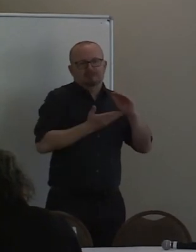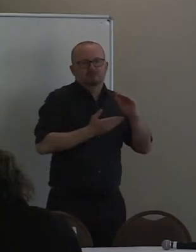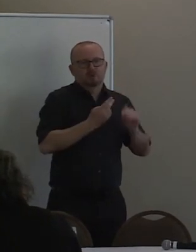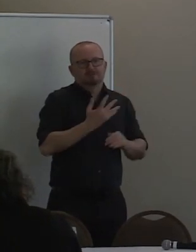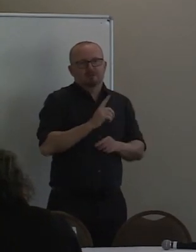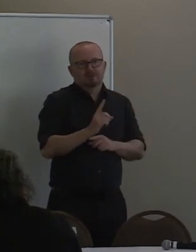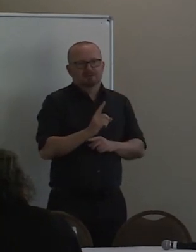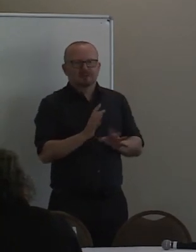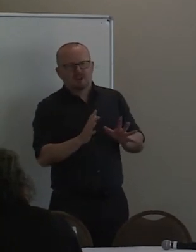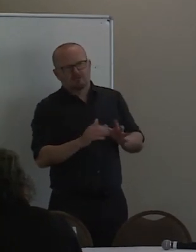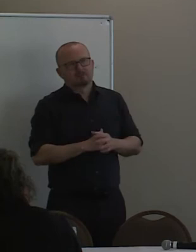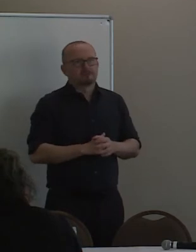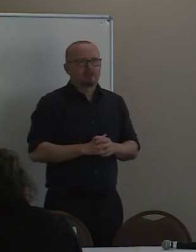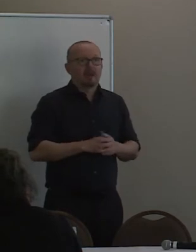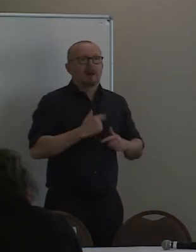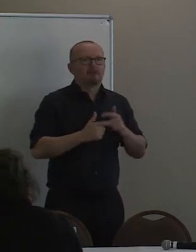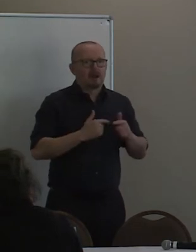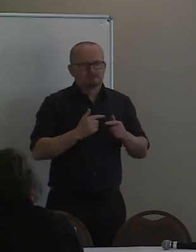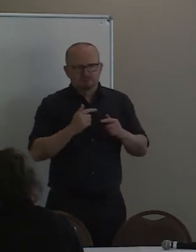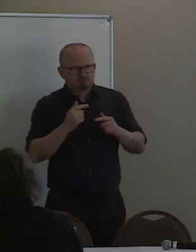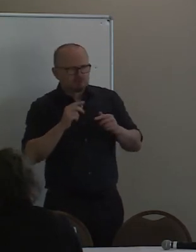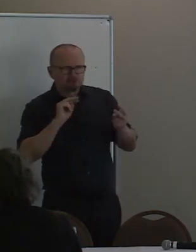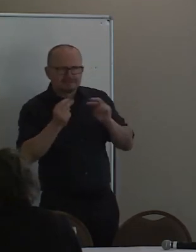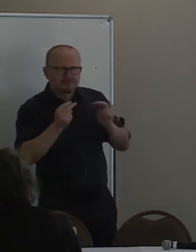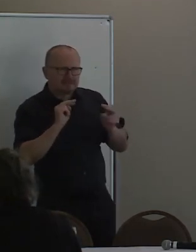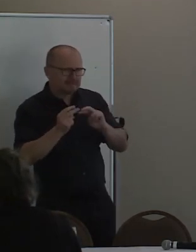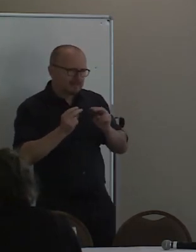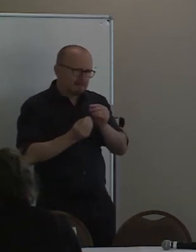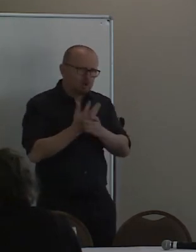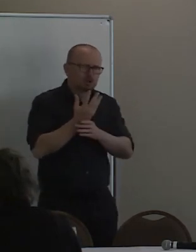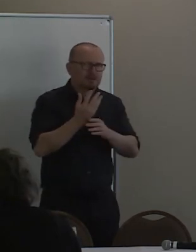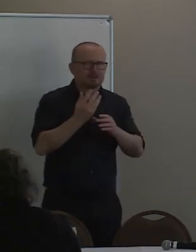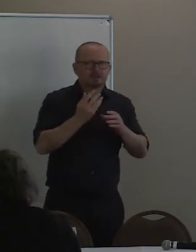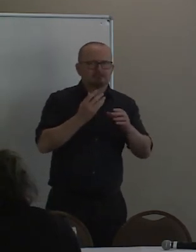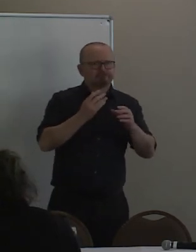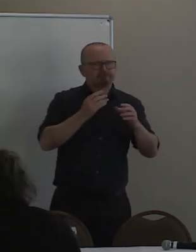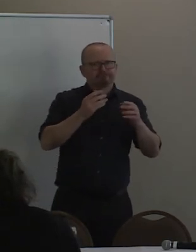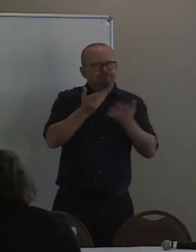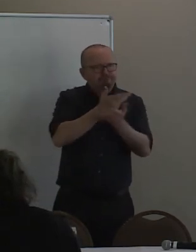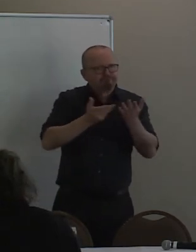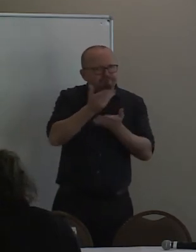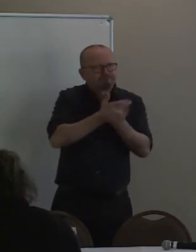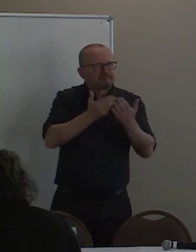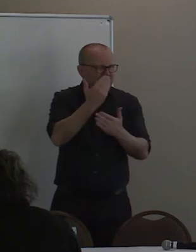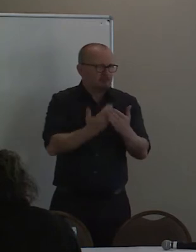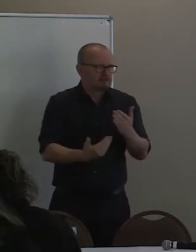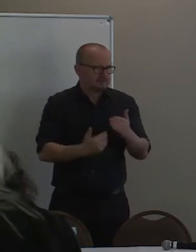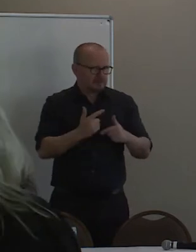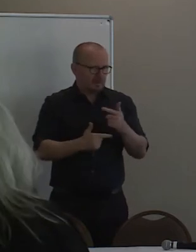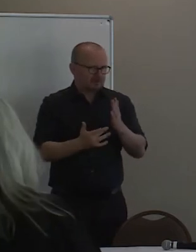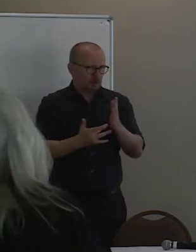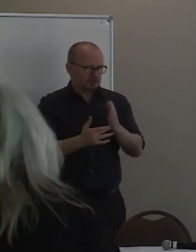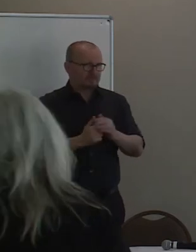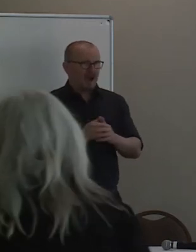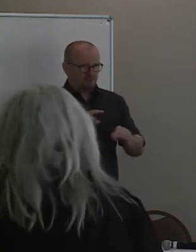about critiquing and creating narratives around emerging technologies. And it's been quite a hard exercise cutting it down, so I hope it makes